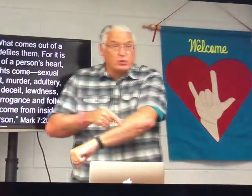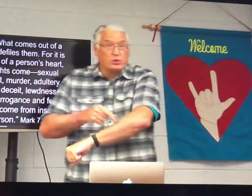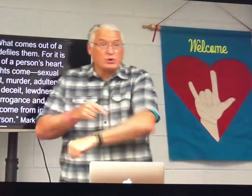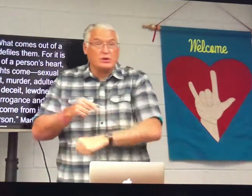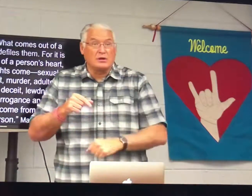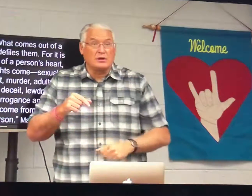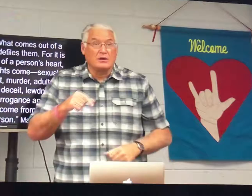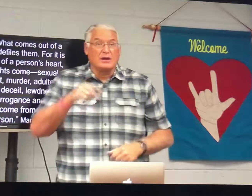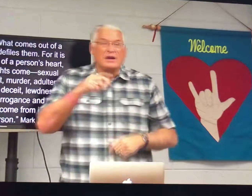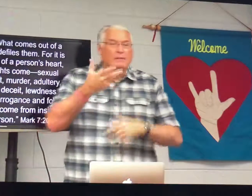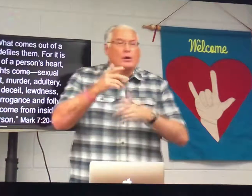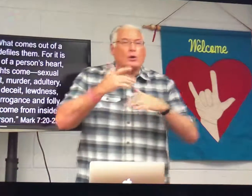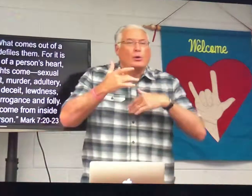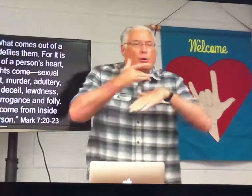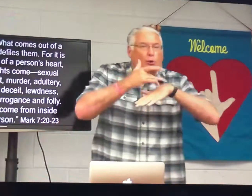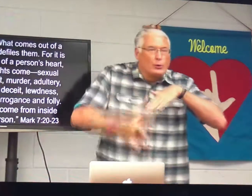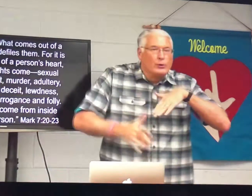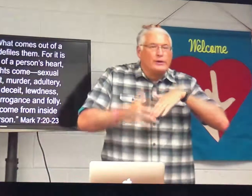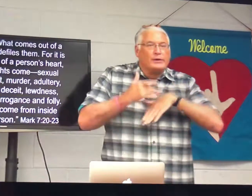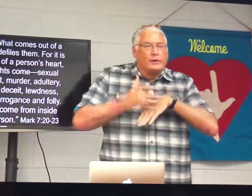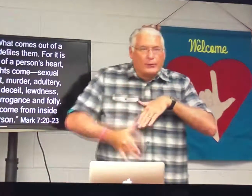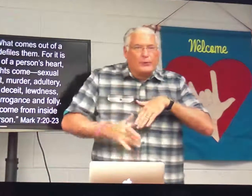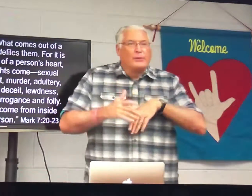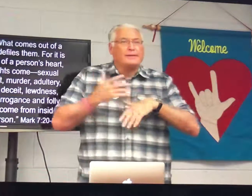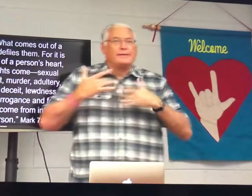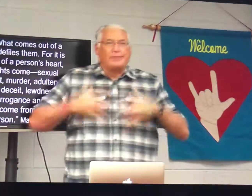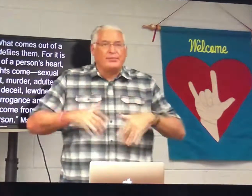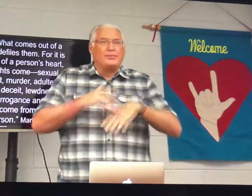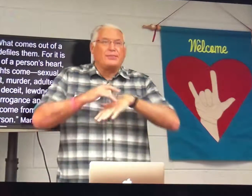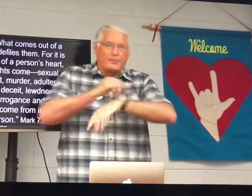Valencia, here's a guy who's been just murder against the Rays through the years.